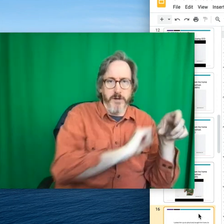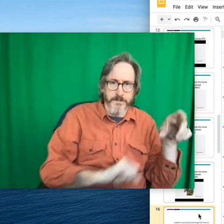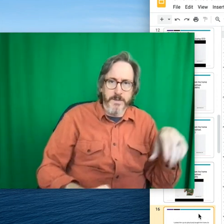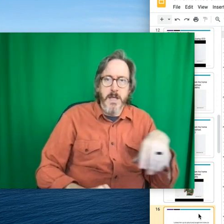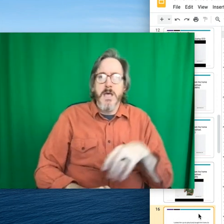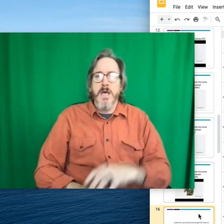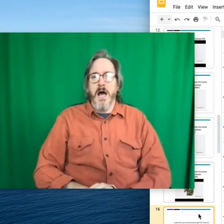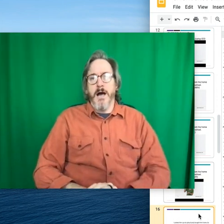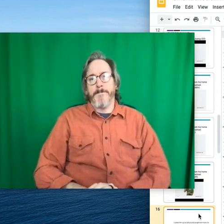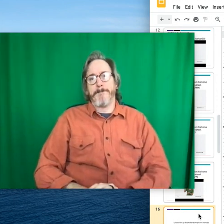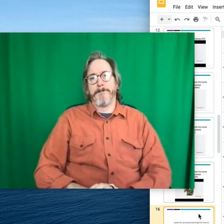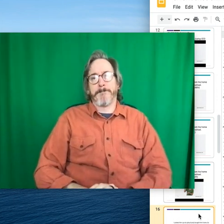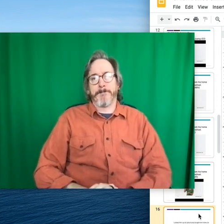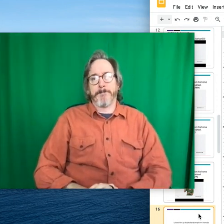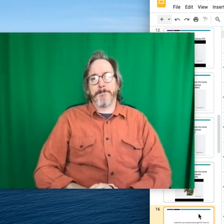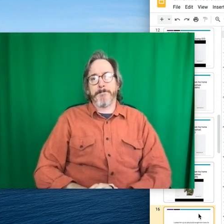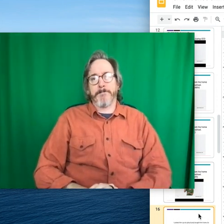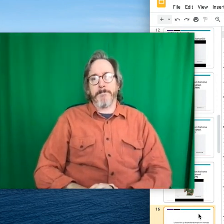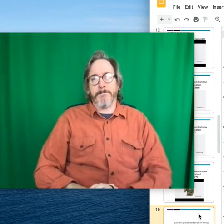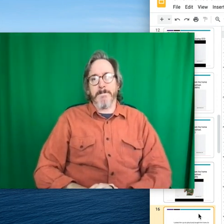work, right?